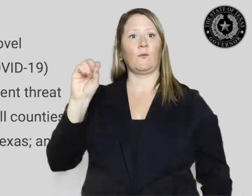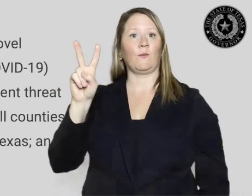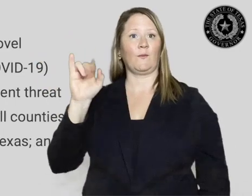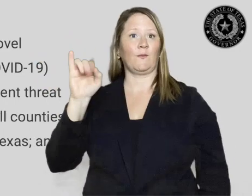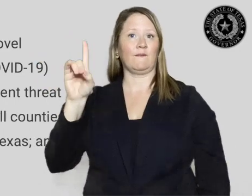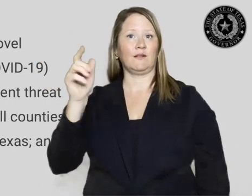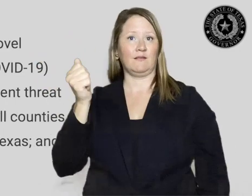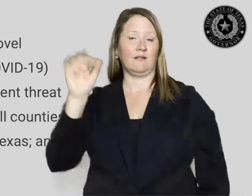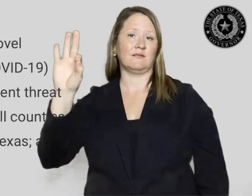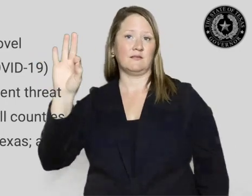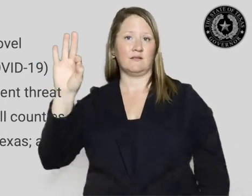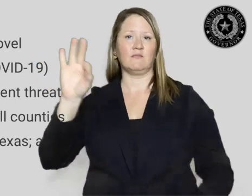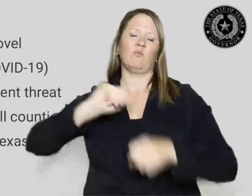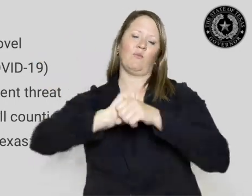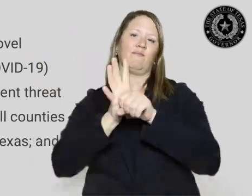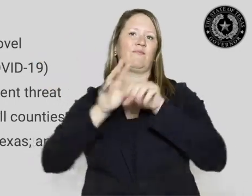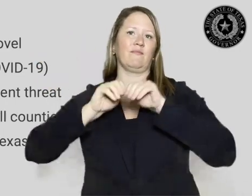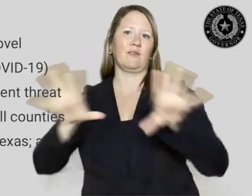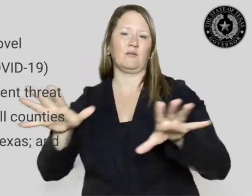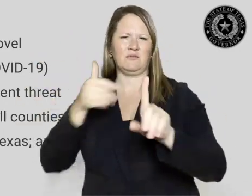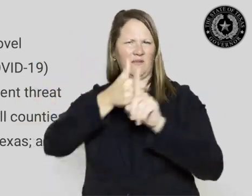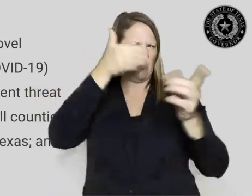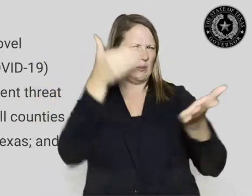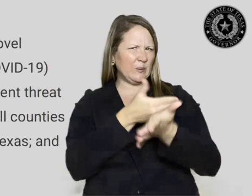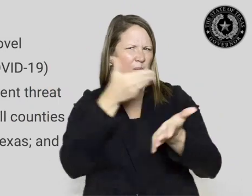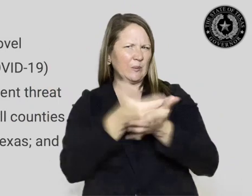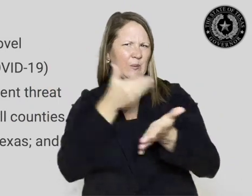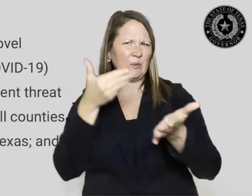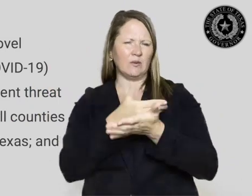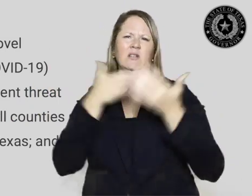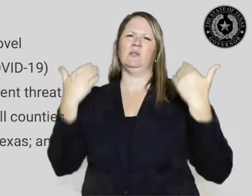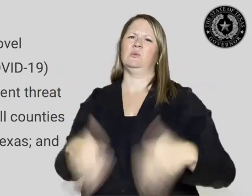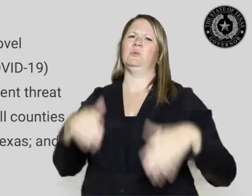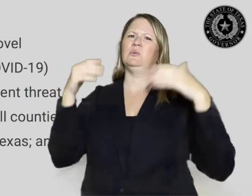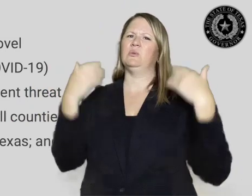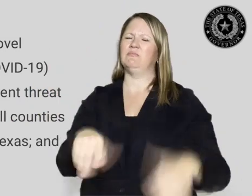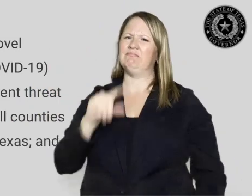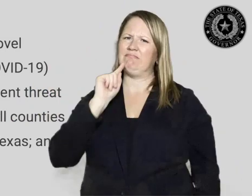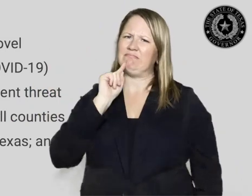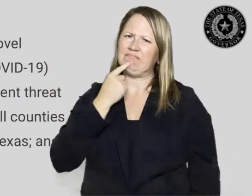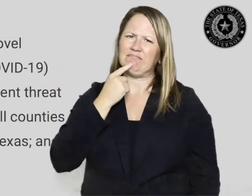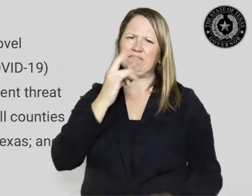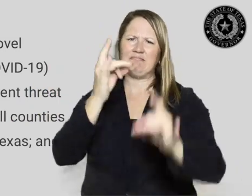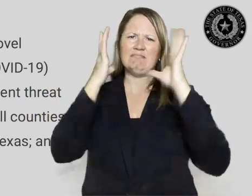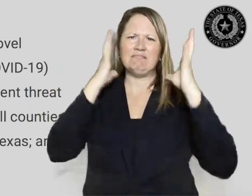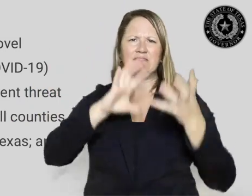threat of disaster for all counties in the state of Texas, and